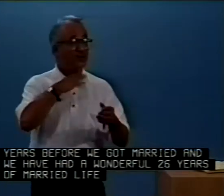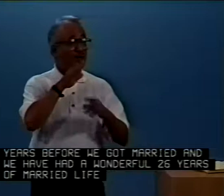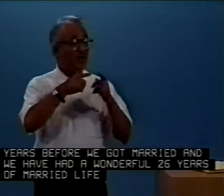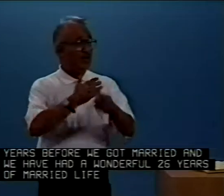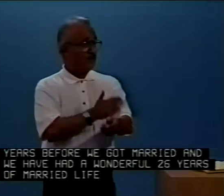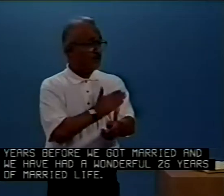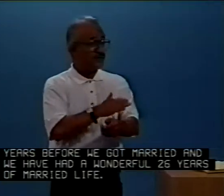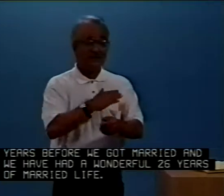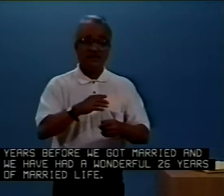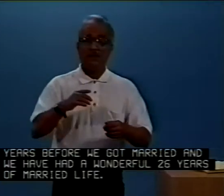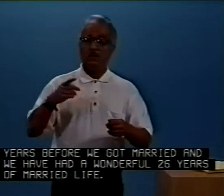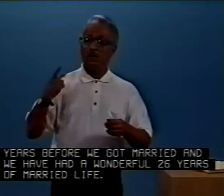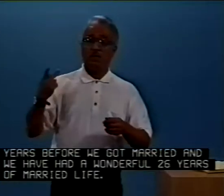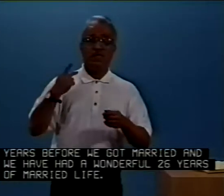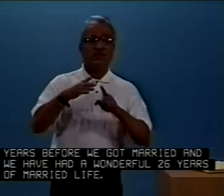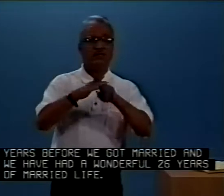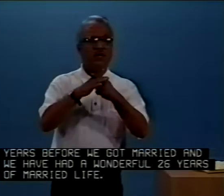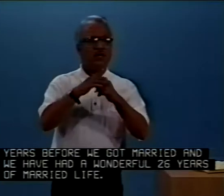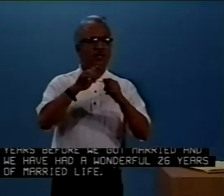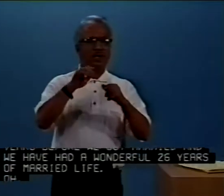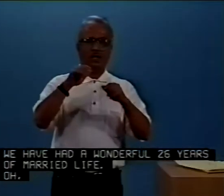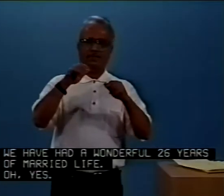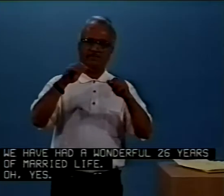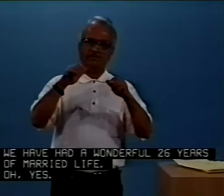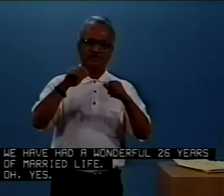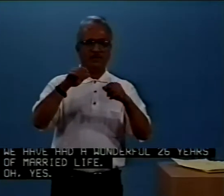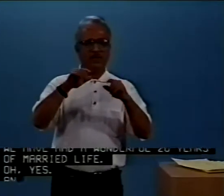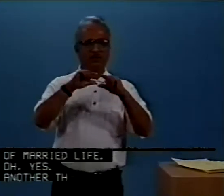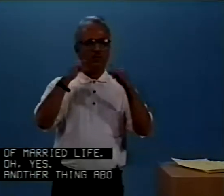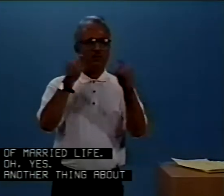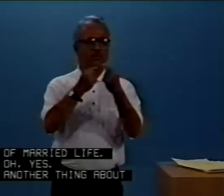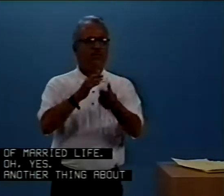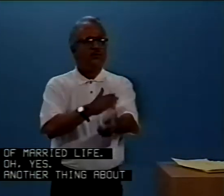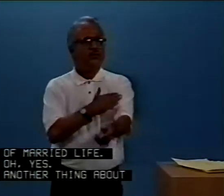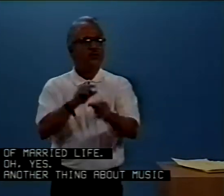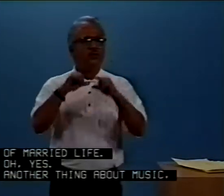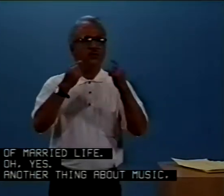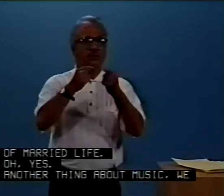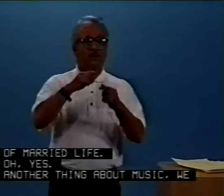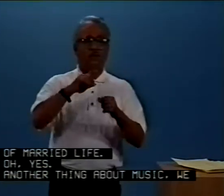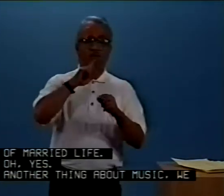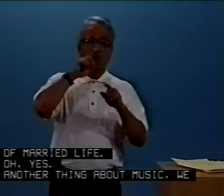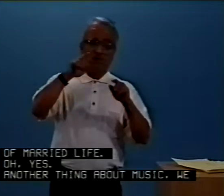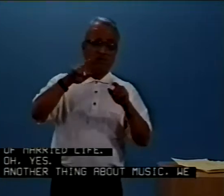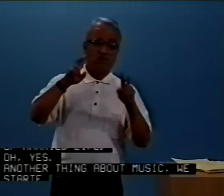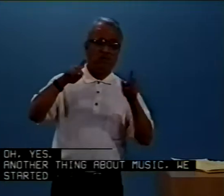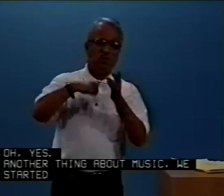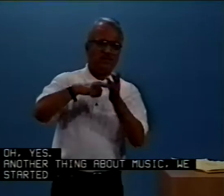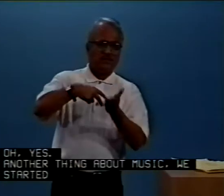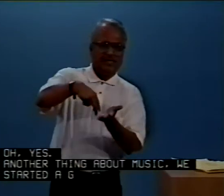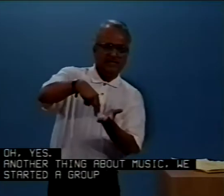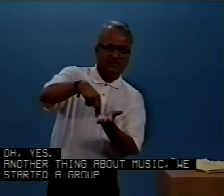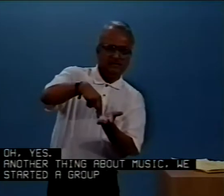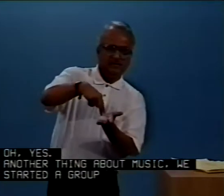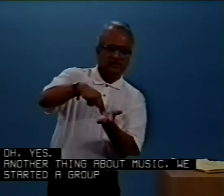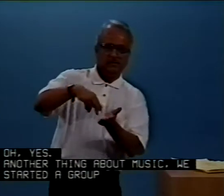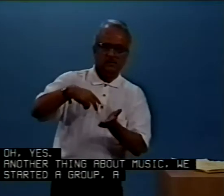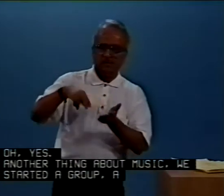Oh, yes, another thing about music. We started a musical group. It's really part